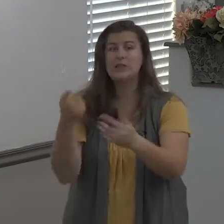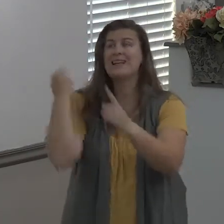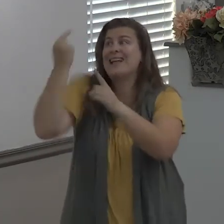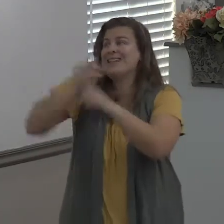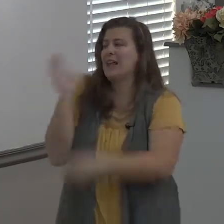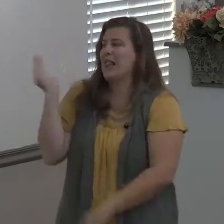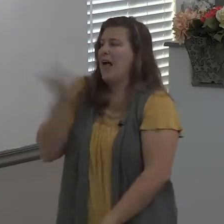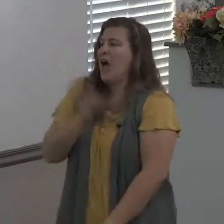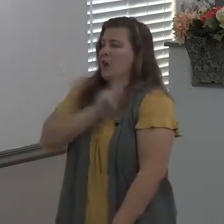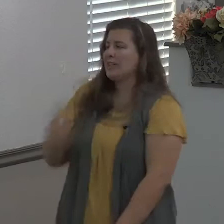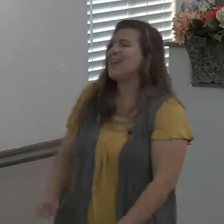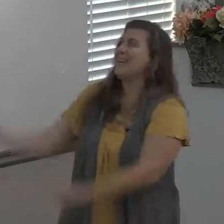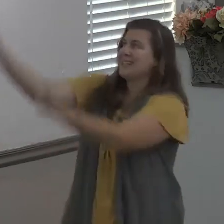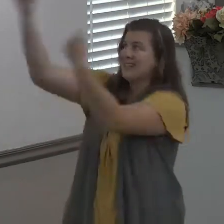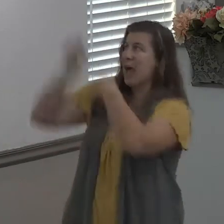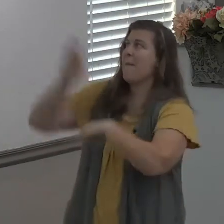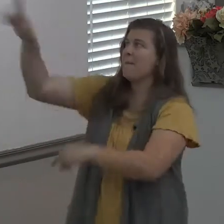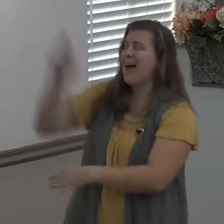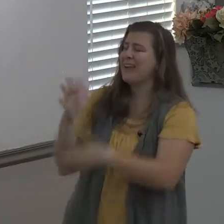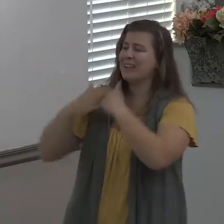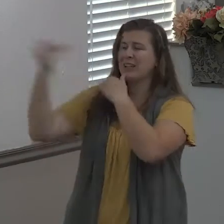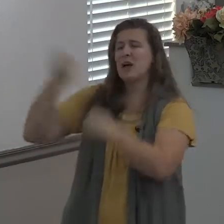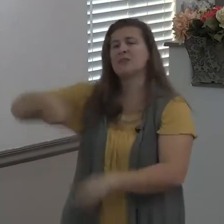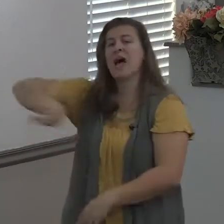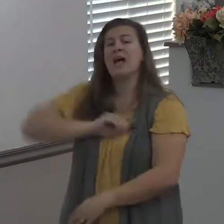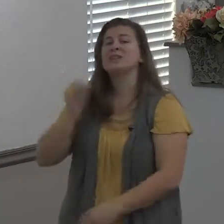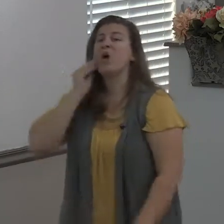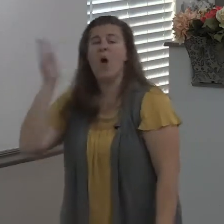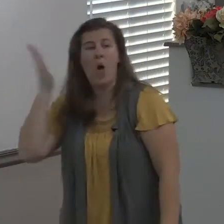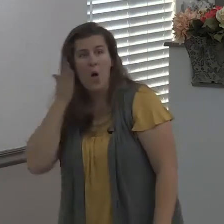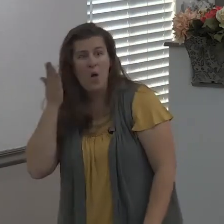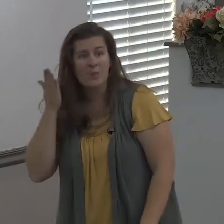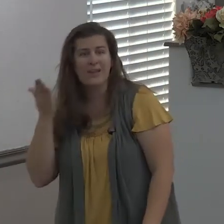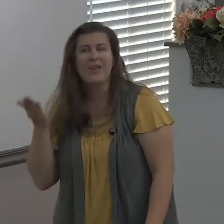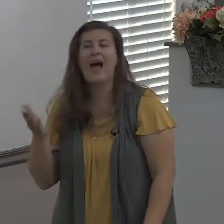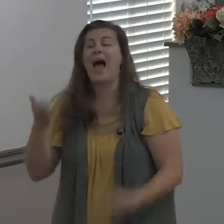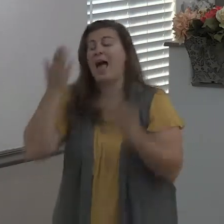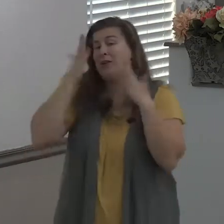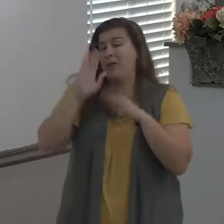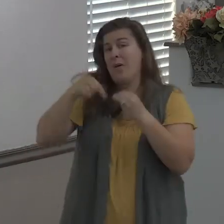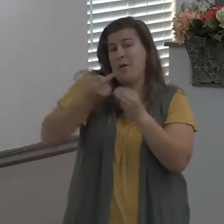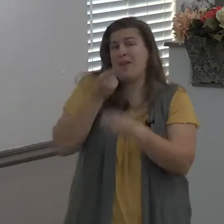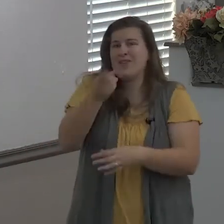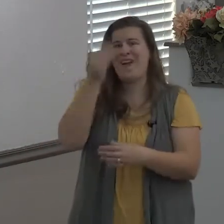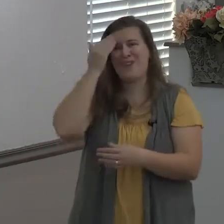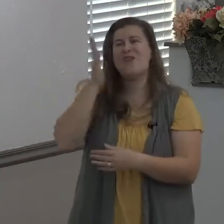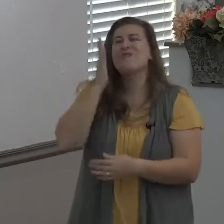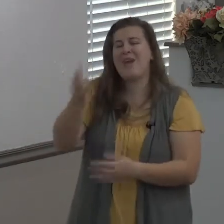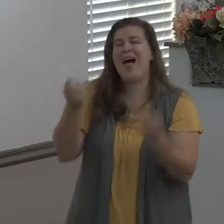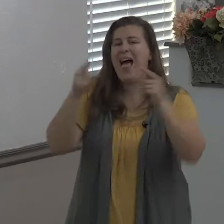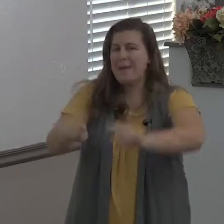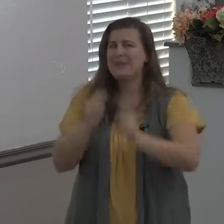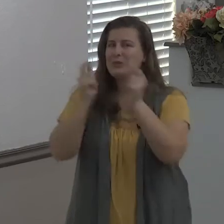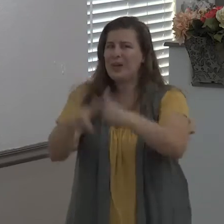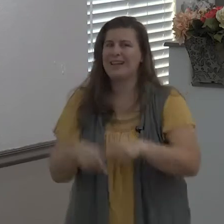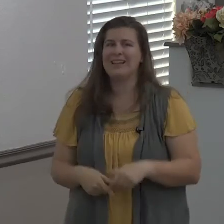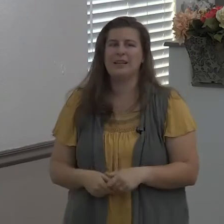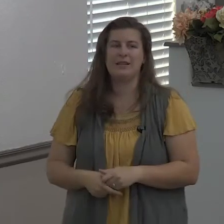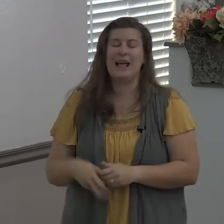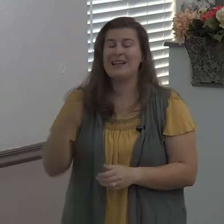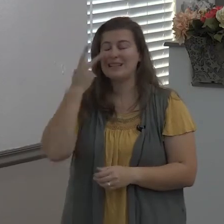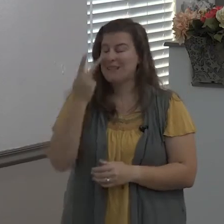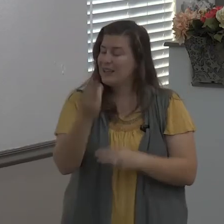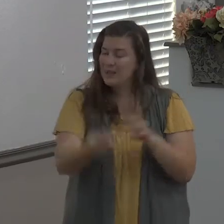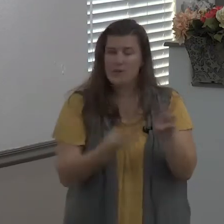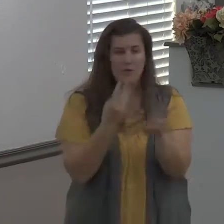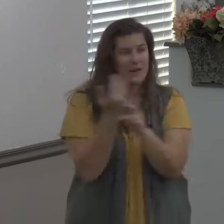listen, regardless of that, the battle wages until our King returns and calls us home. And I don't